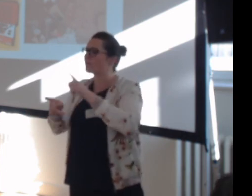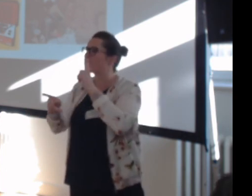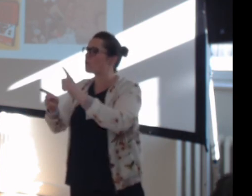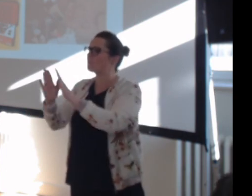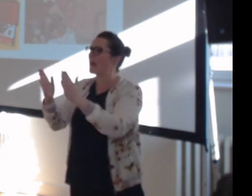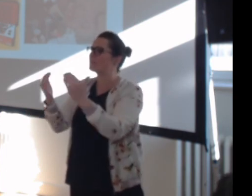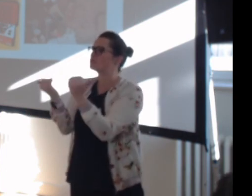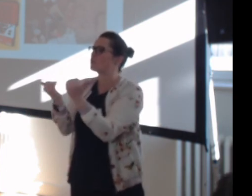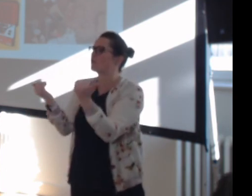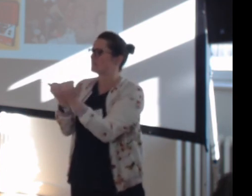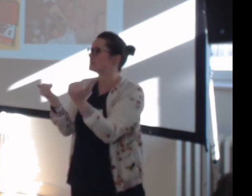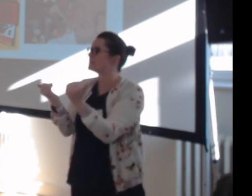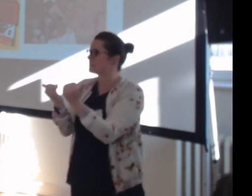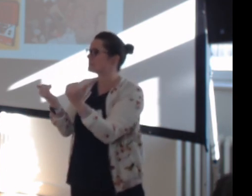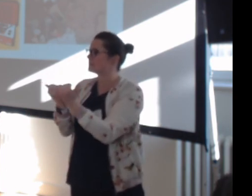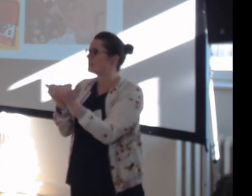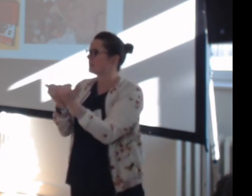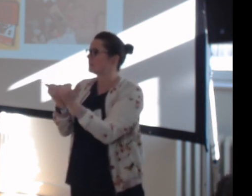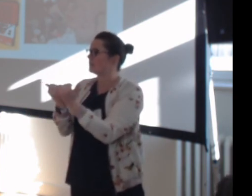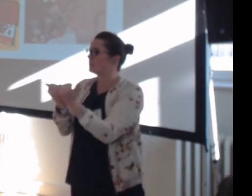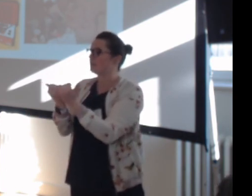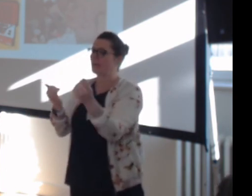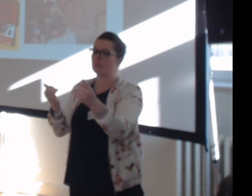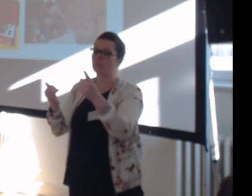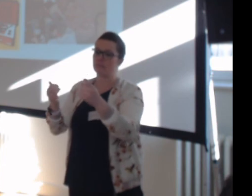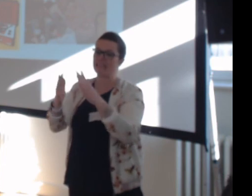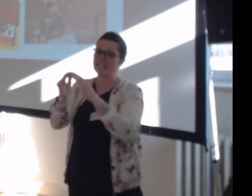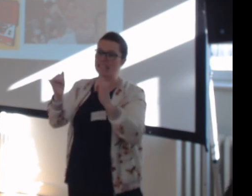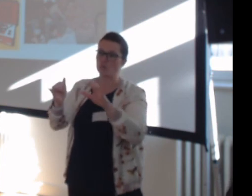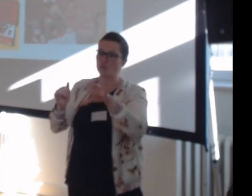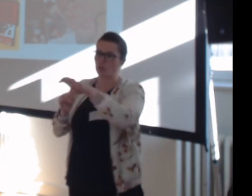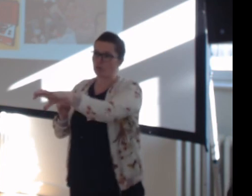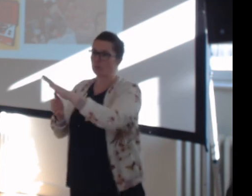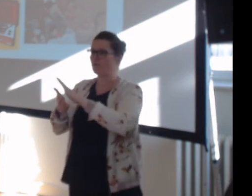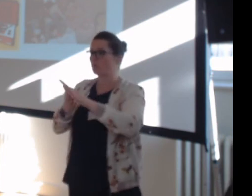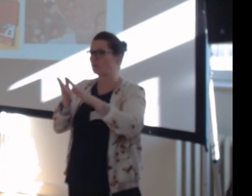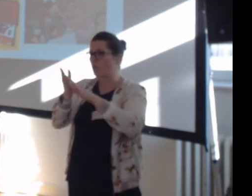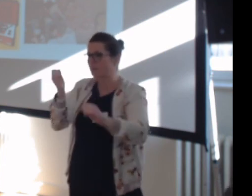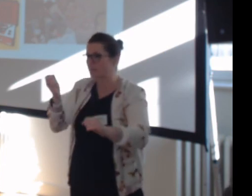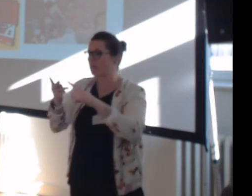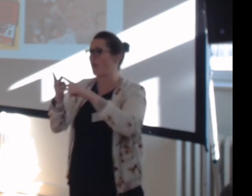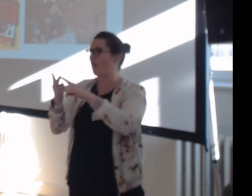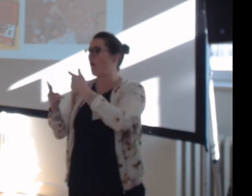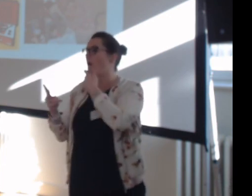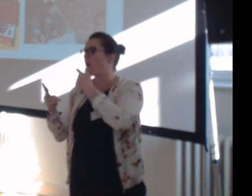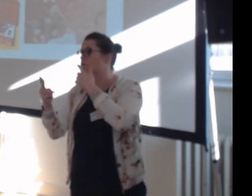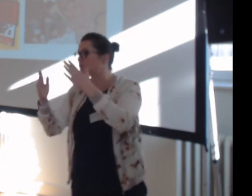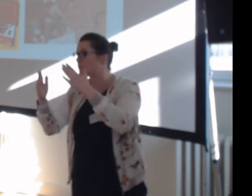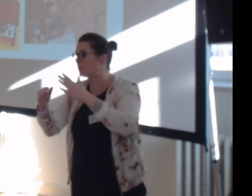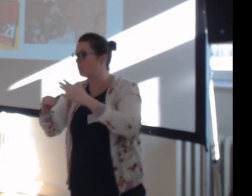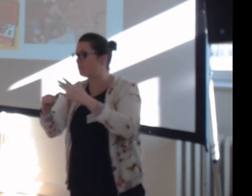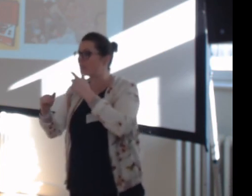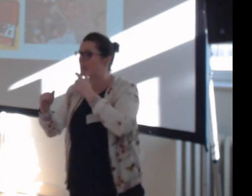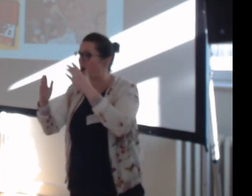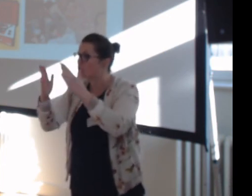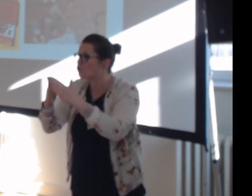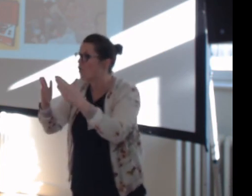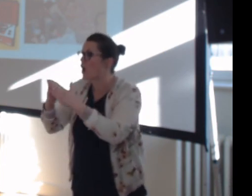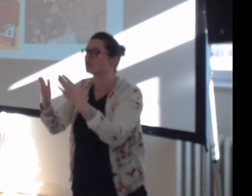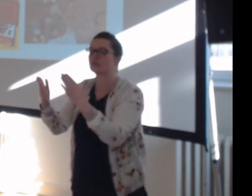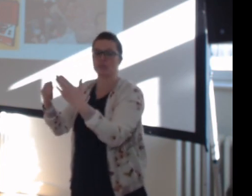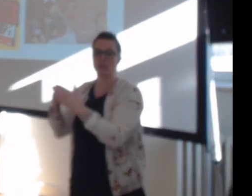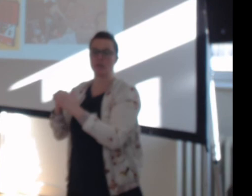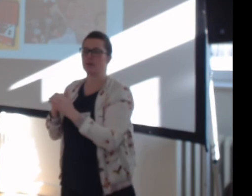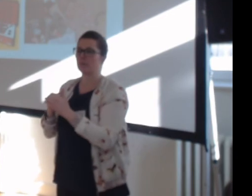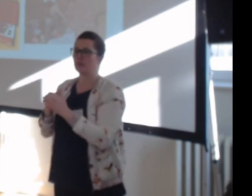library services in residential care centers, such as hospitals, elderly homes, and asylum centers.